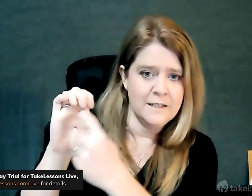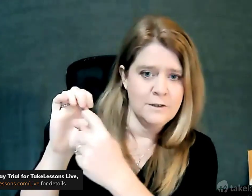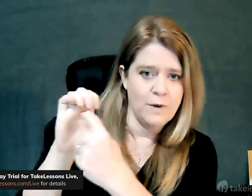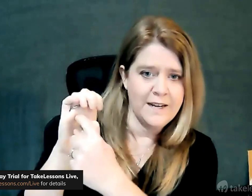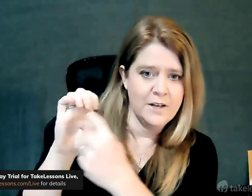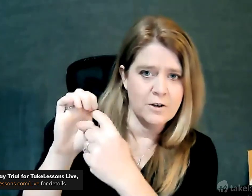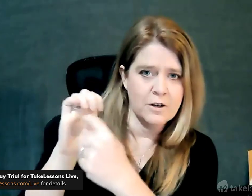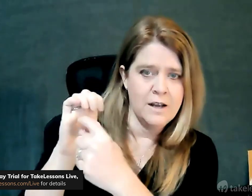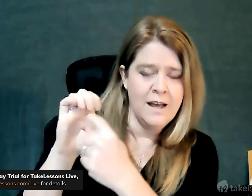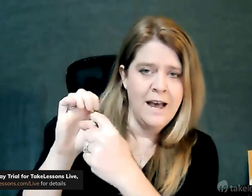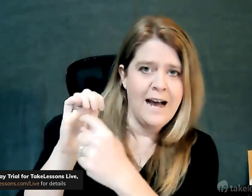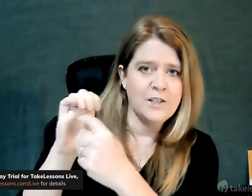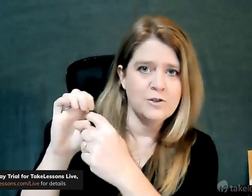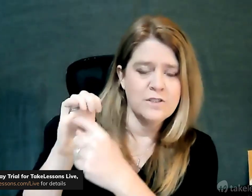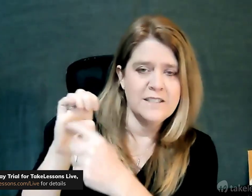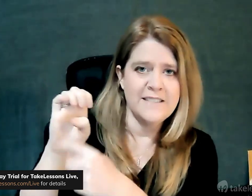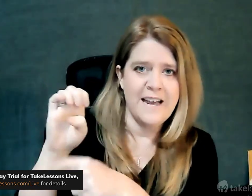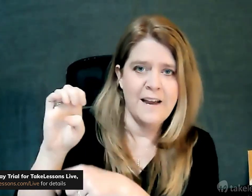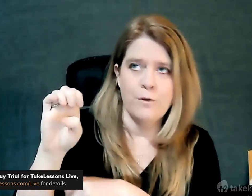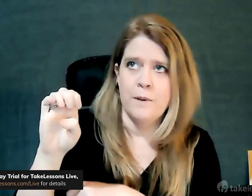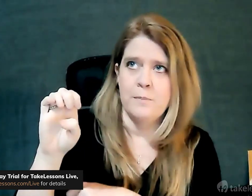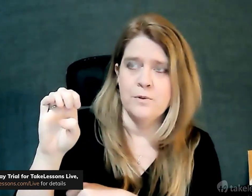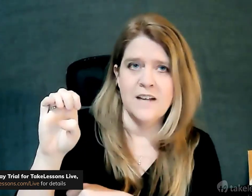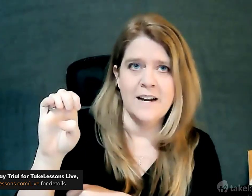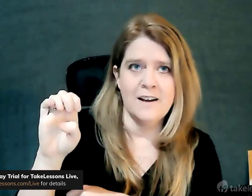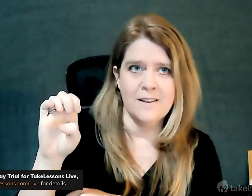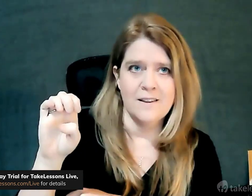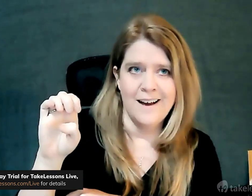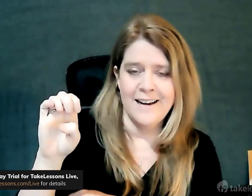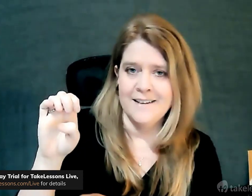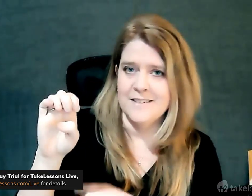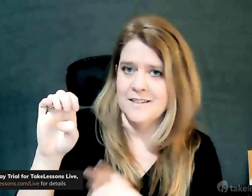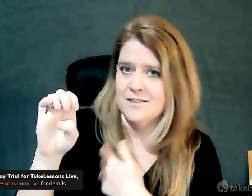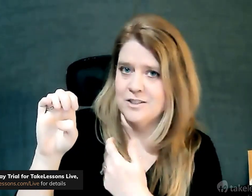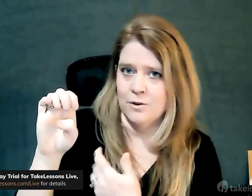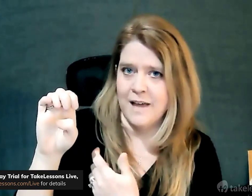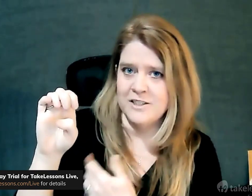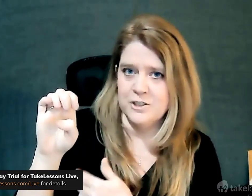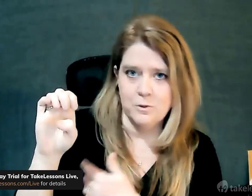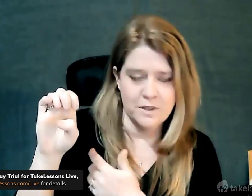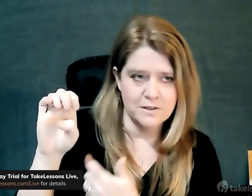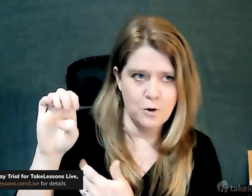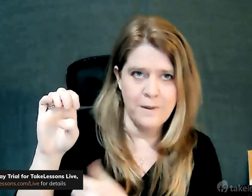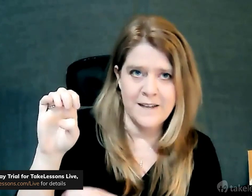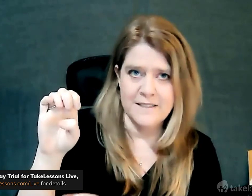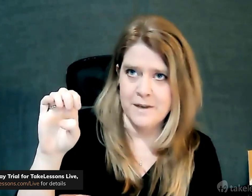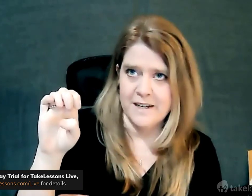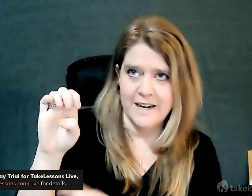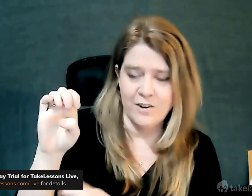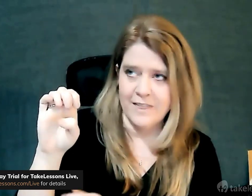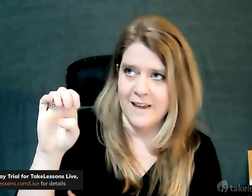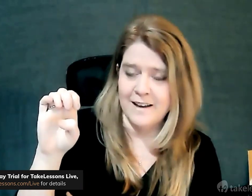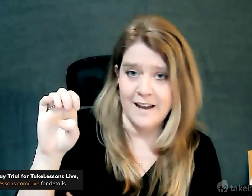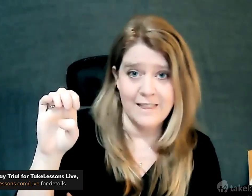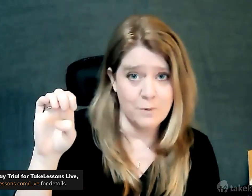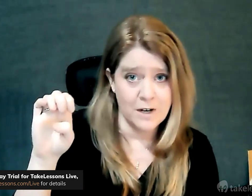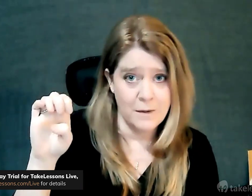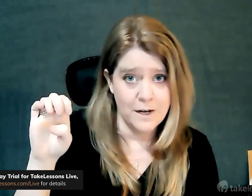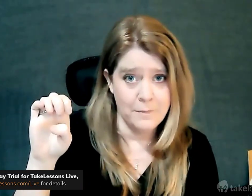right here. I usually say for people signing online, and since, you know, last year with this whole pandemic and everything, I think we're coming up on a